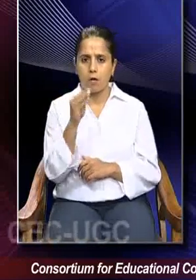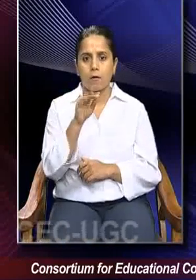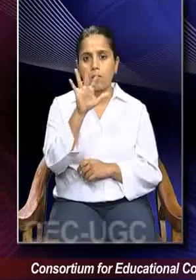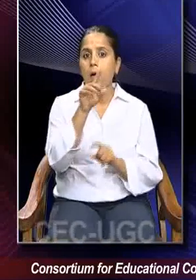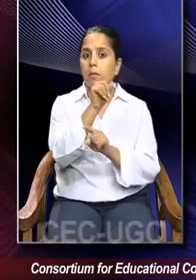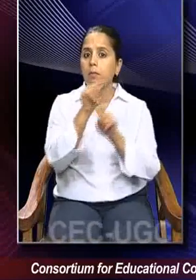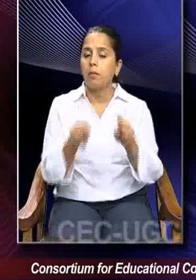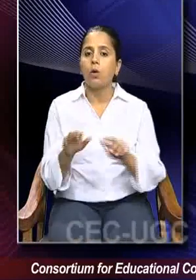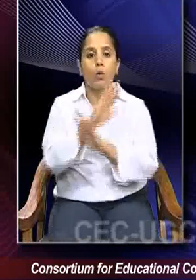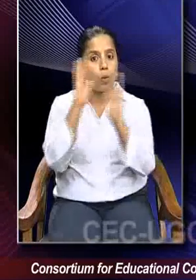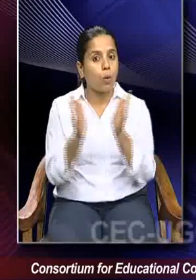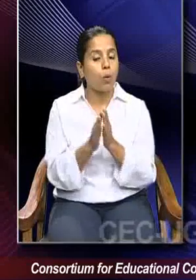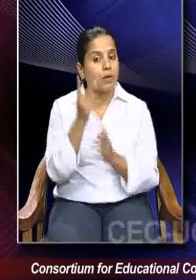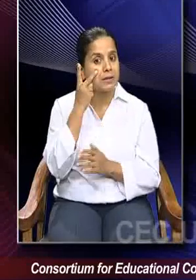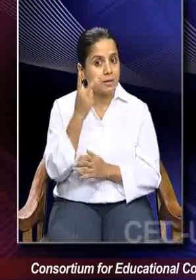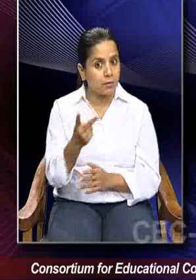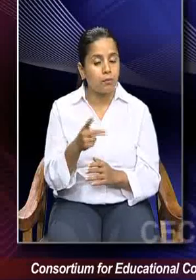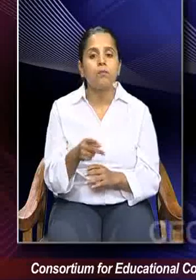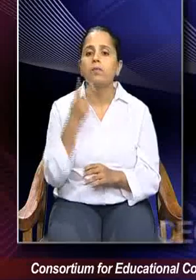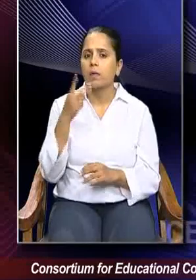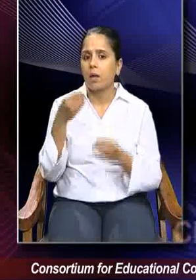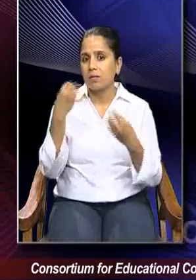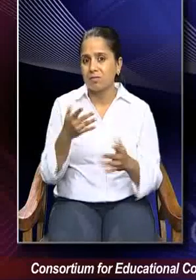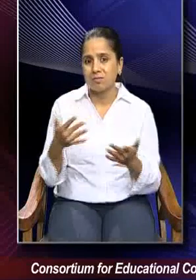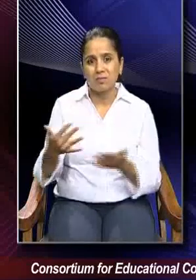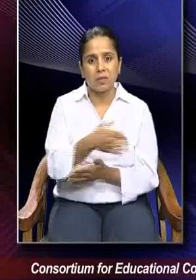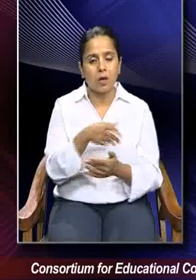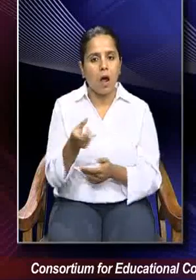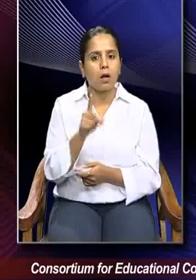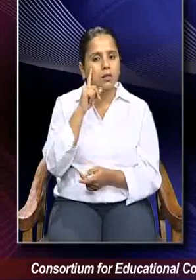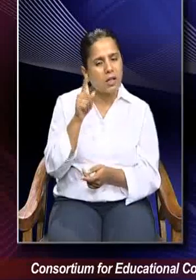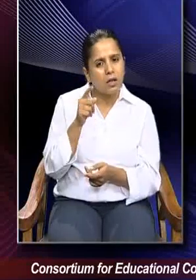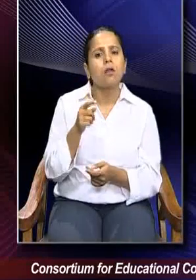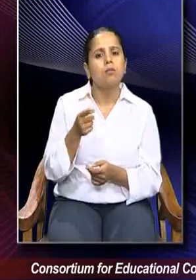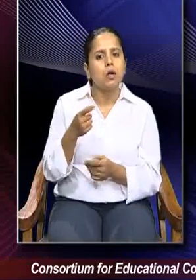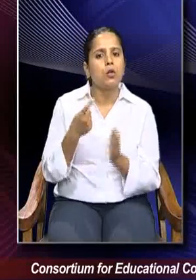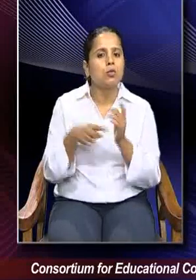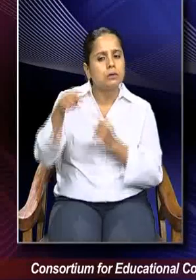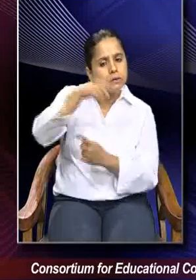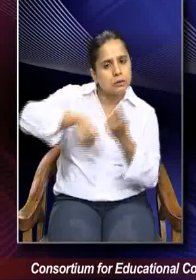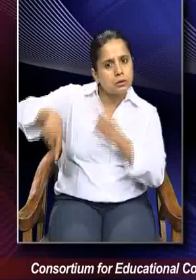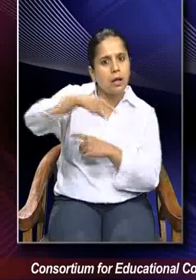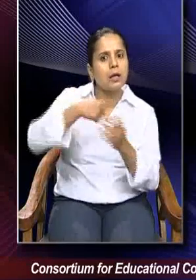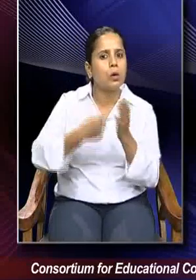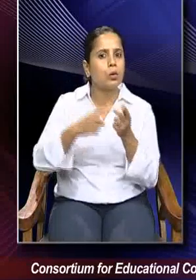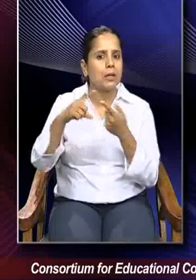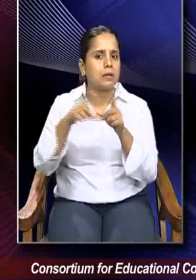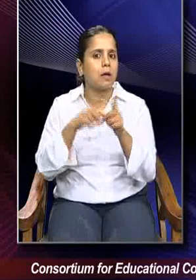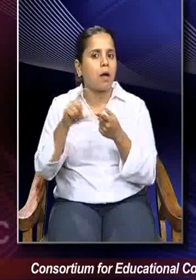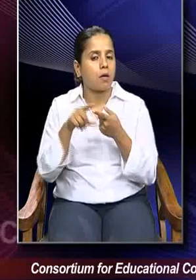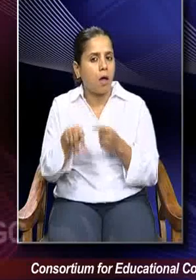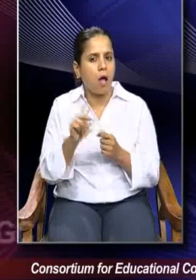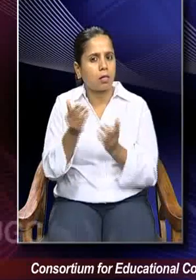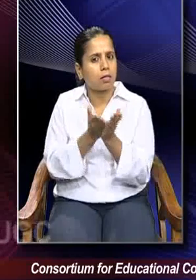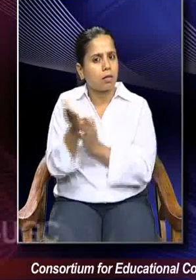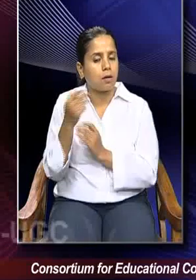of the total collected waste is recycled. So the only alternative we see